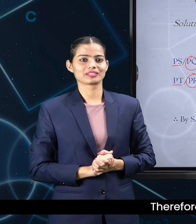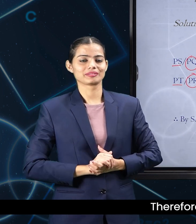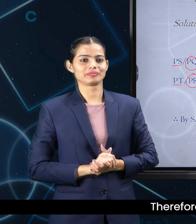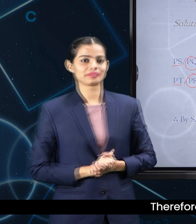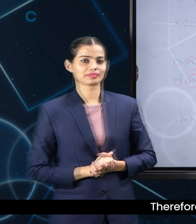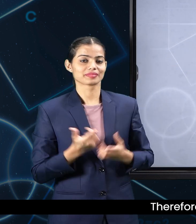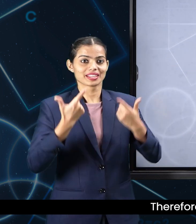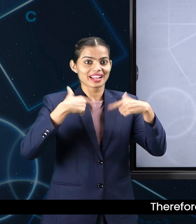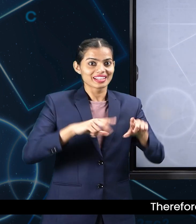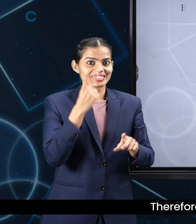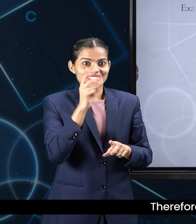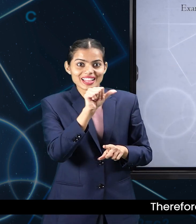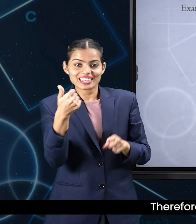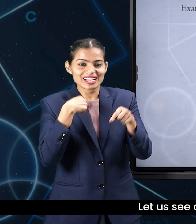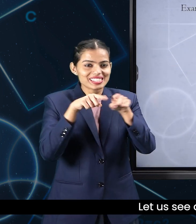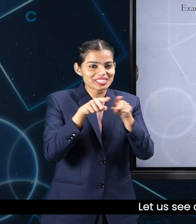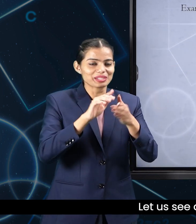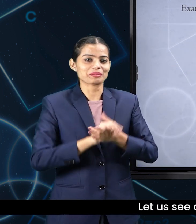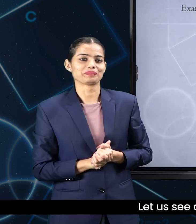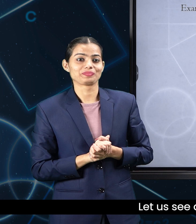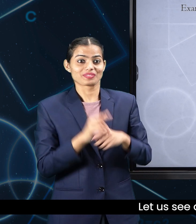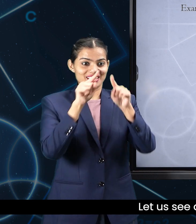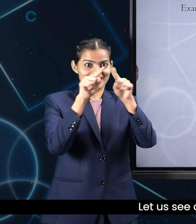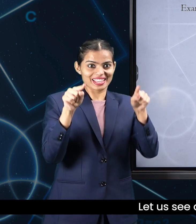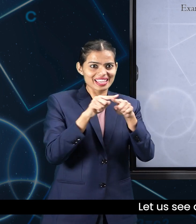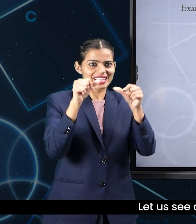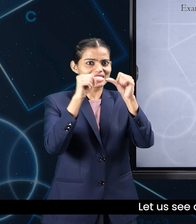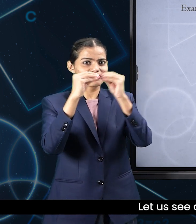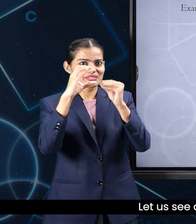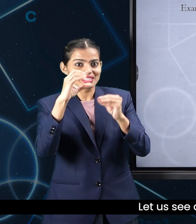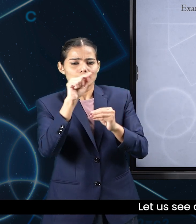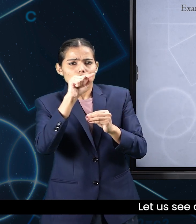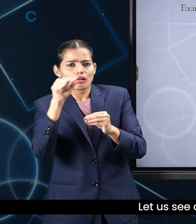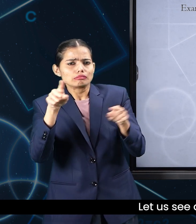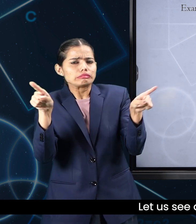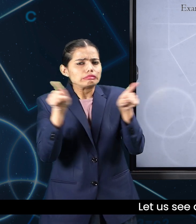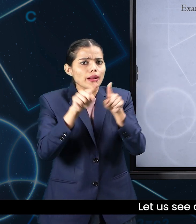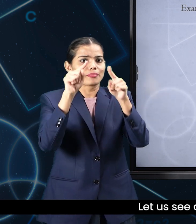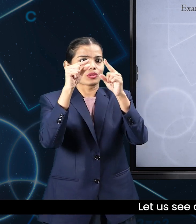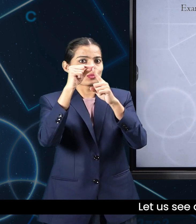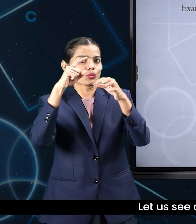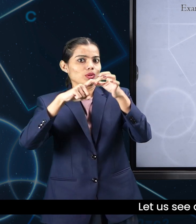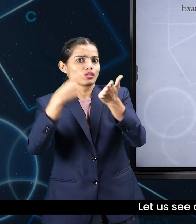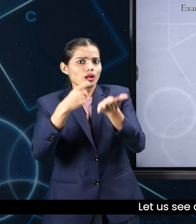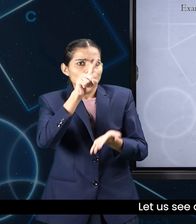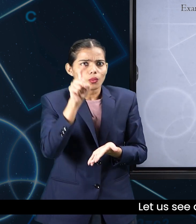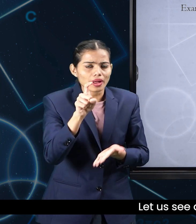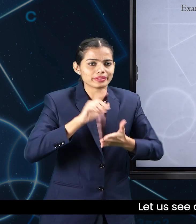Let us see another example is triangle ABC similar to triangle